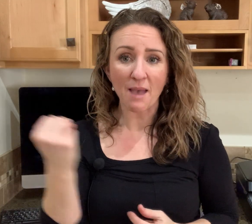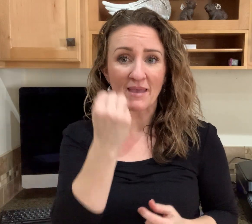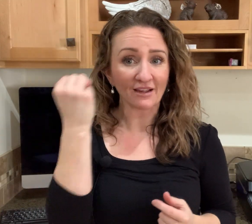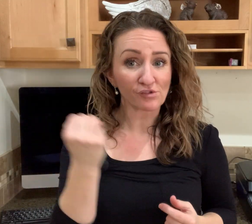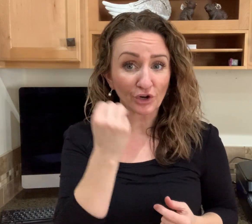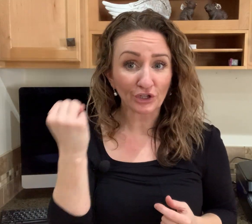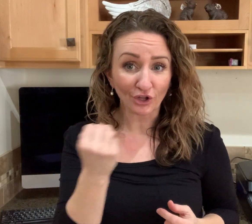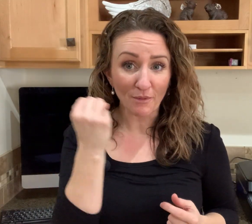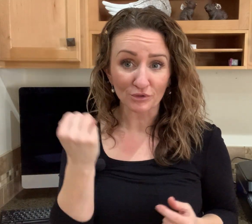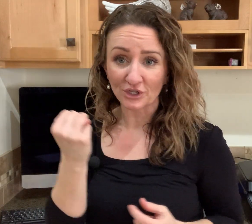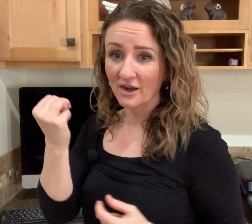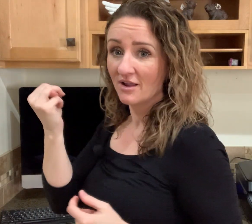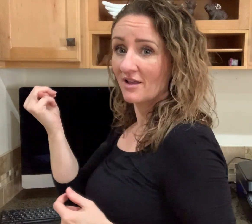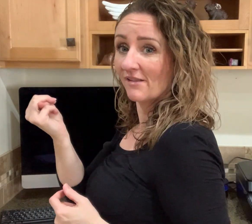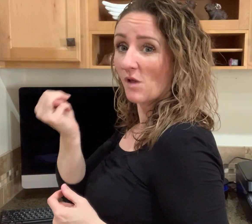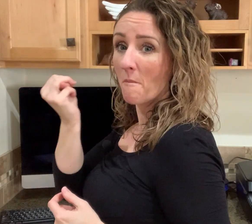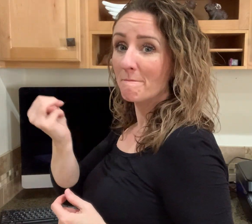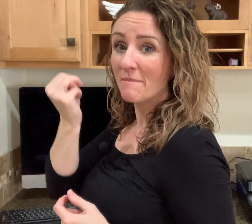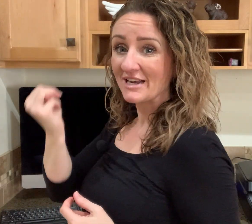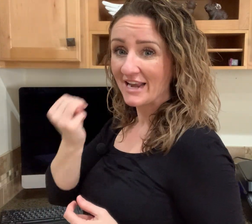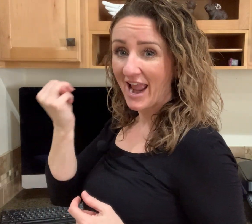make a circular motion. So Monday,